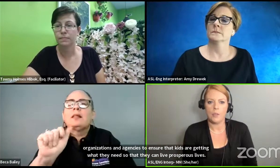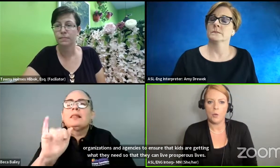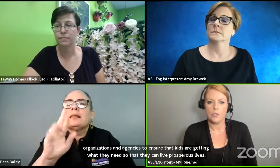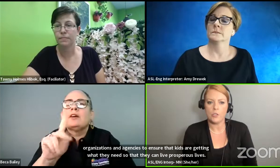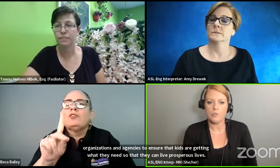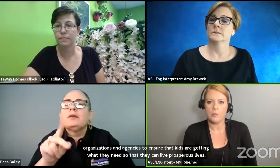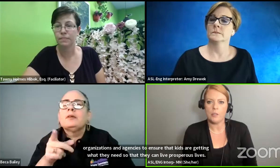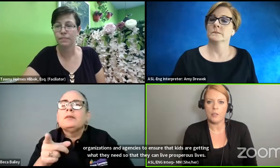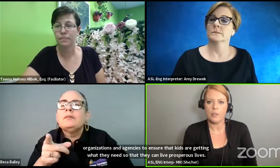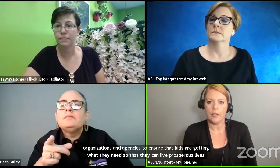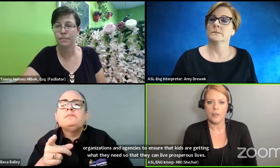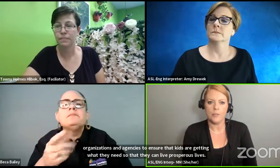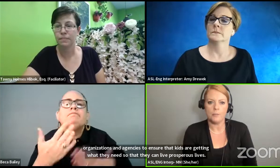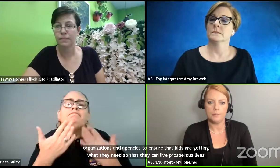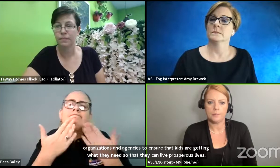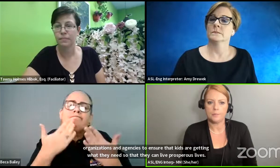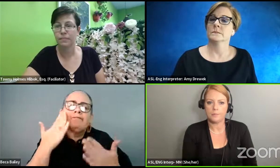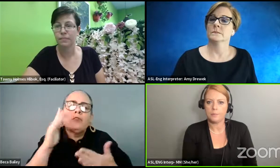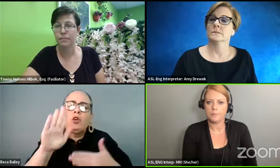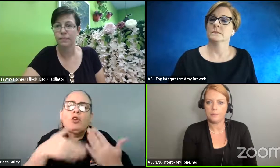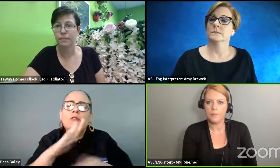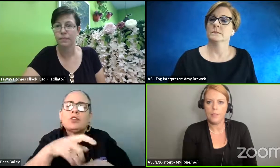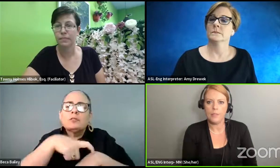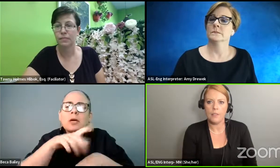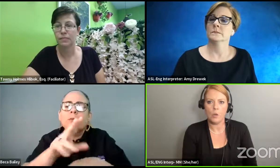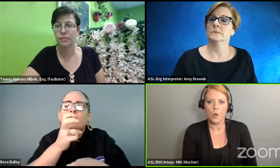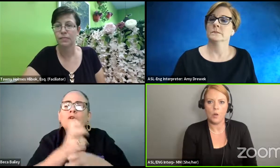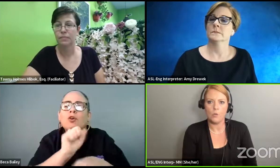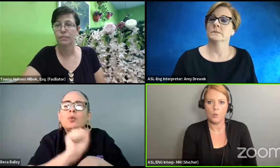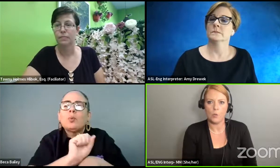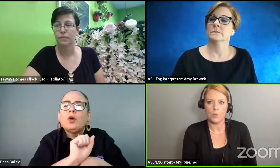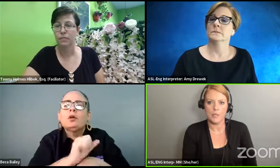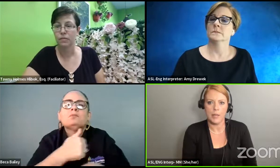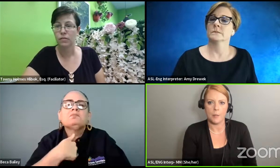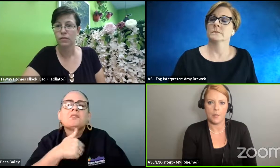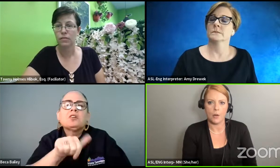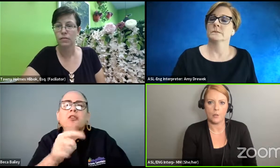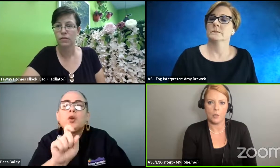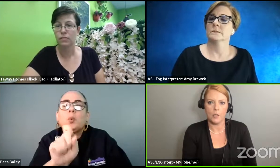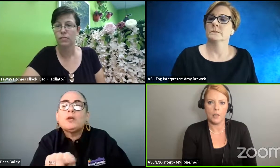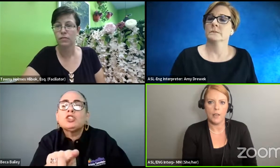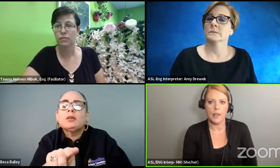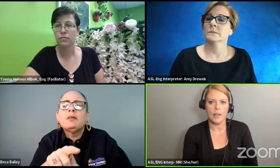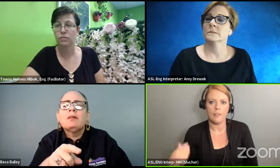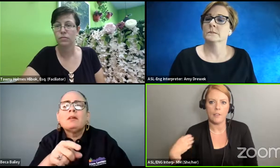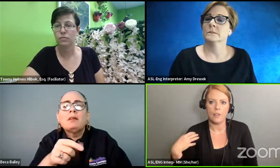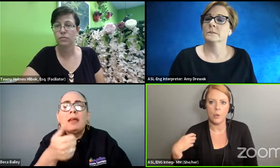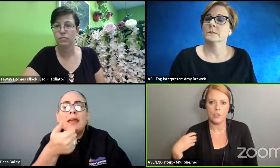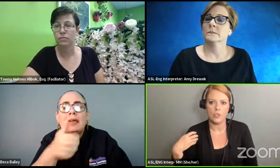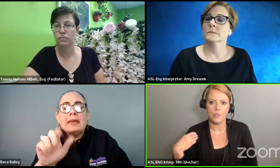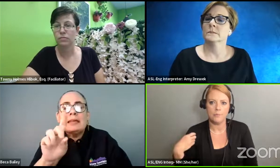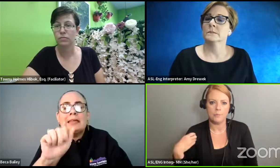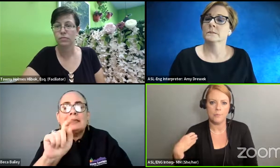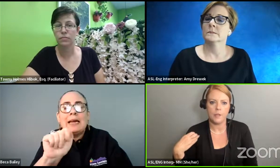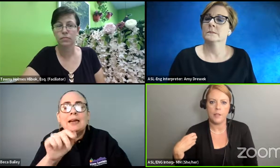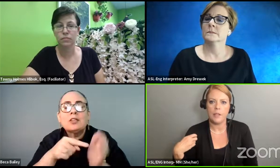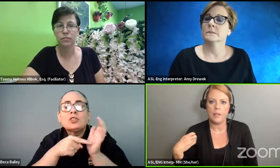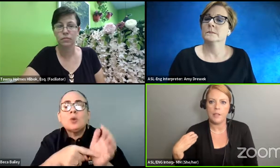Okay, another question from Sarah Laird. Thank you all for your time and hard work. I have another